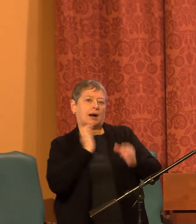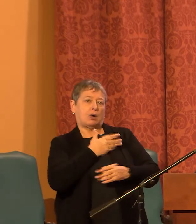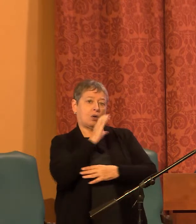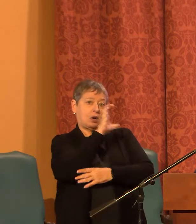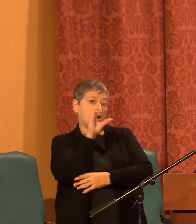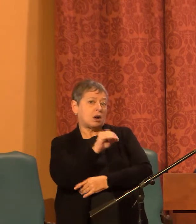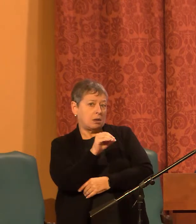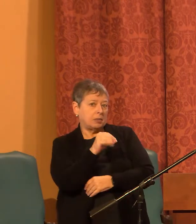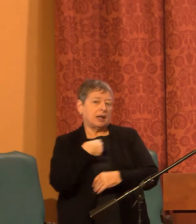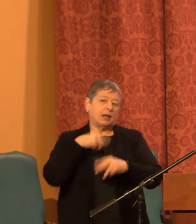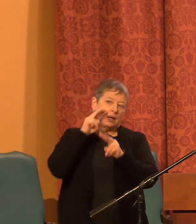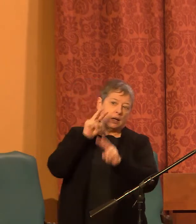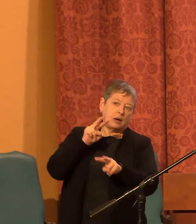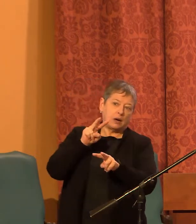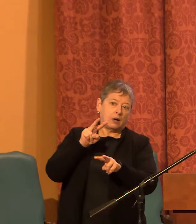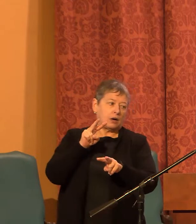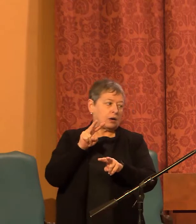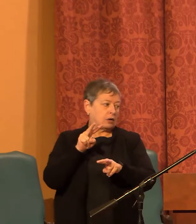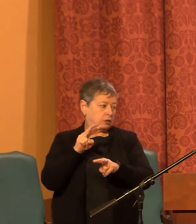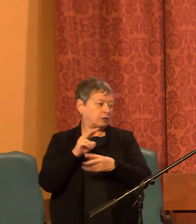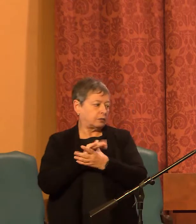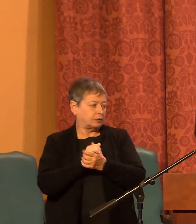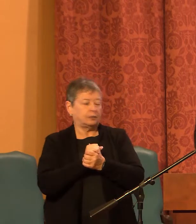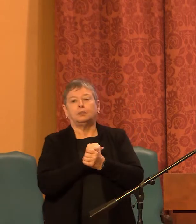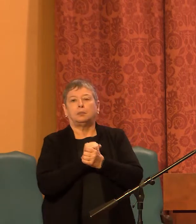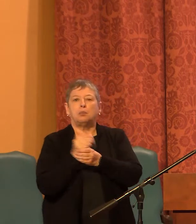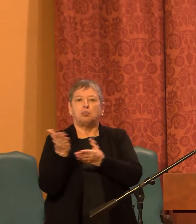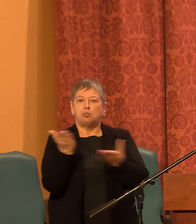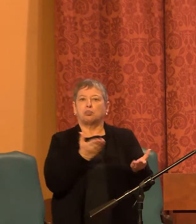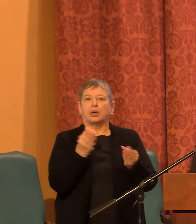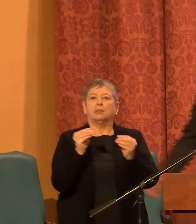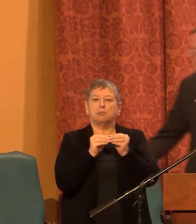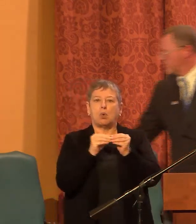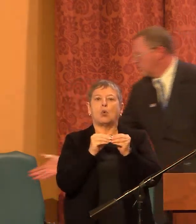Chase, and I look forward to bringing this home to Monroe. Thank you.